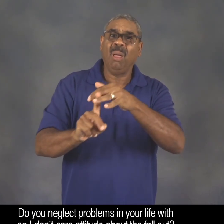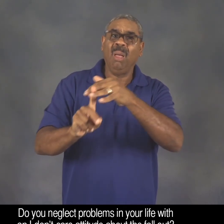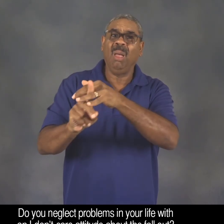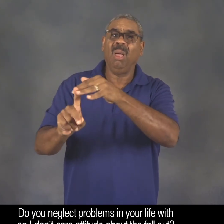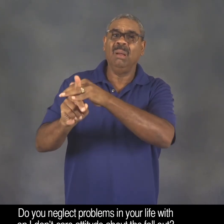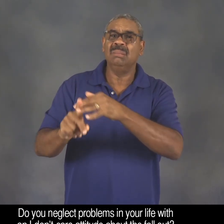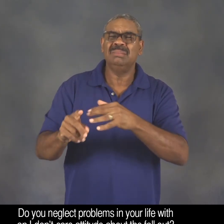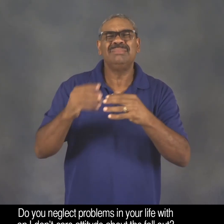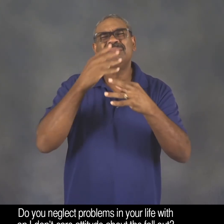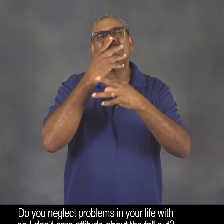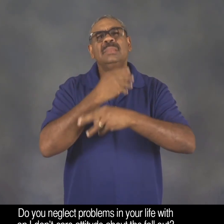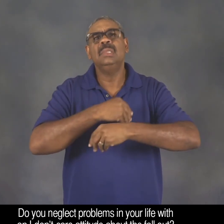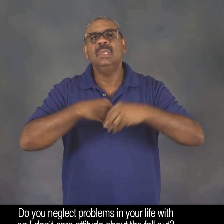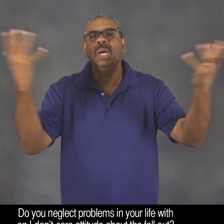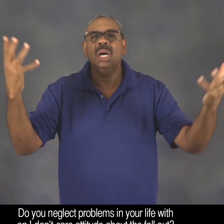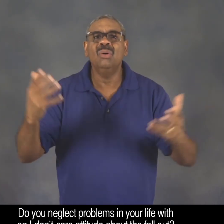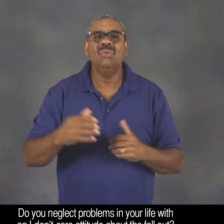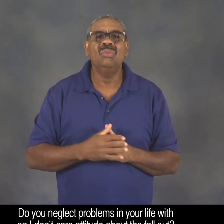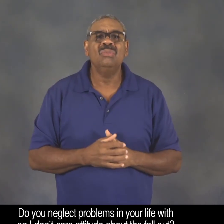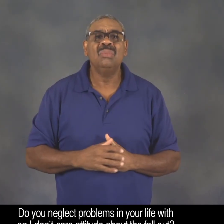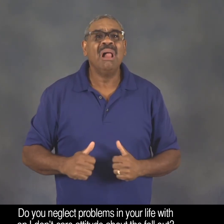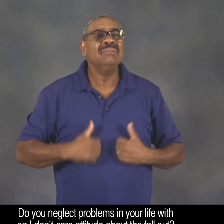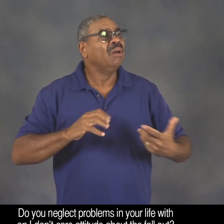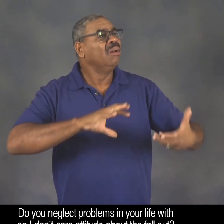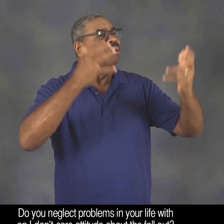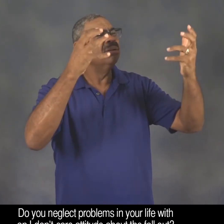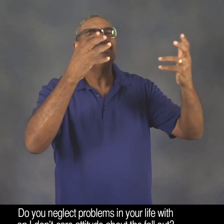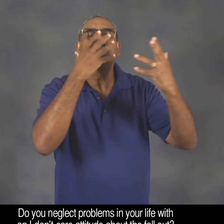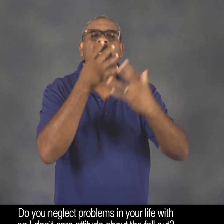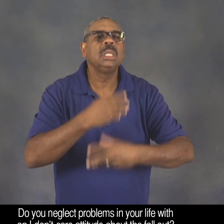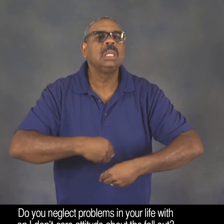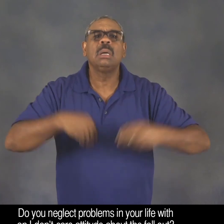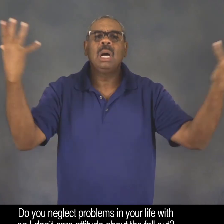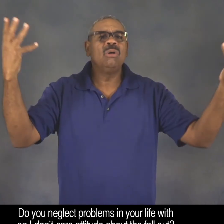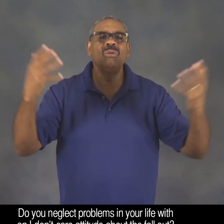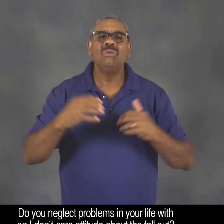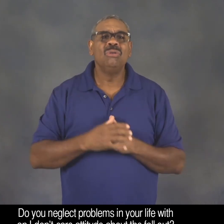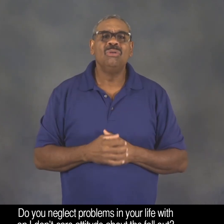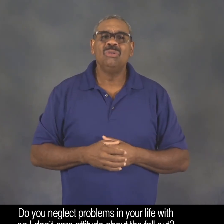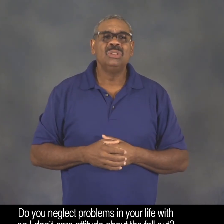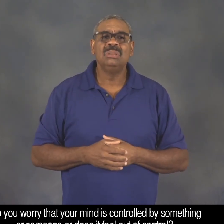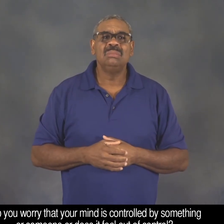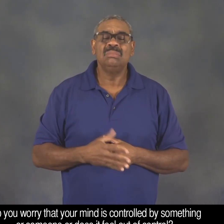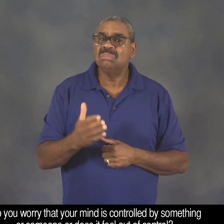Do you neglect problems in your life with an I don't care attitude about the fallout?